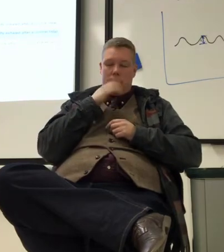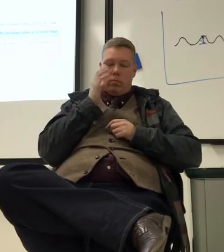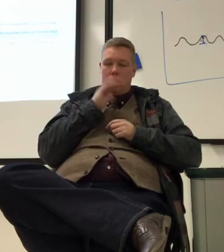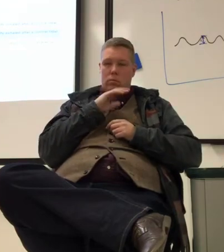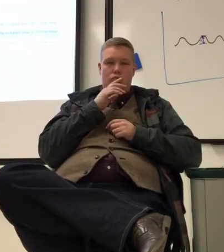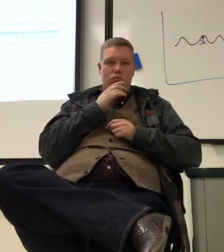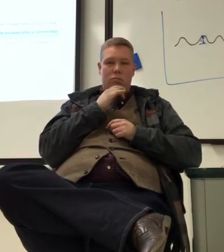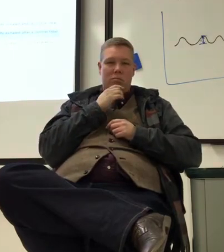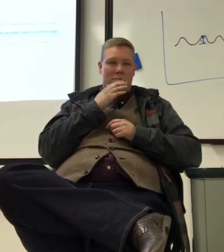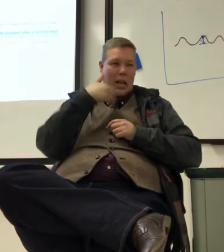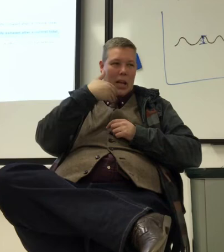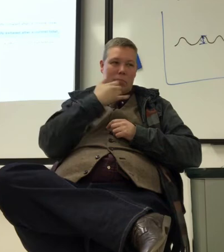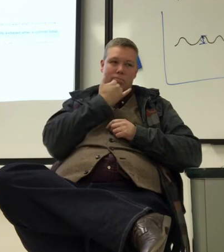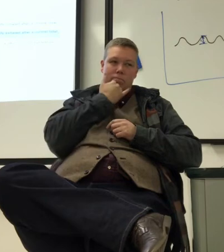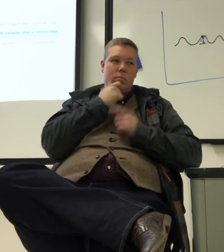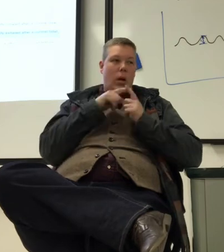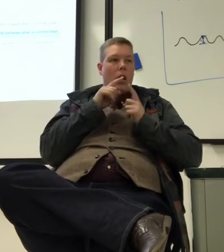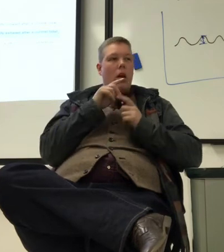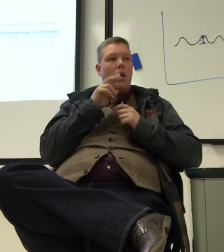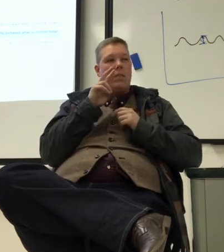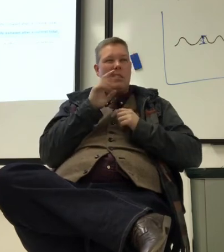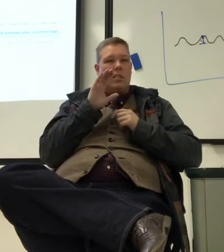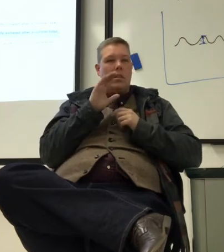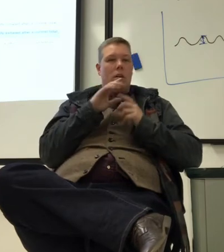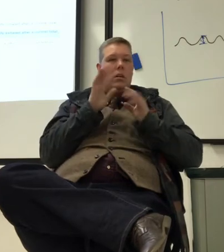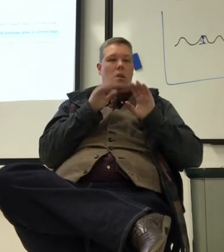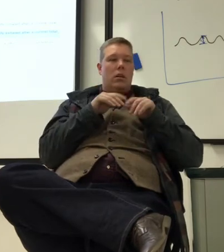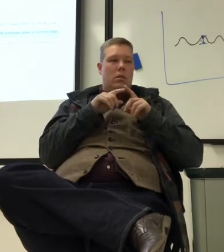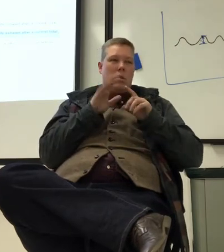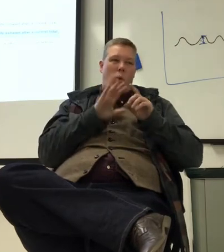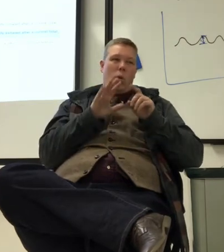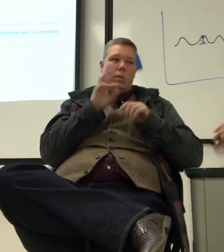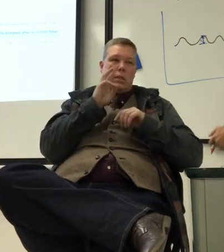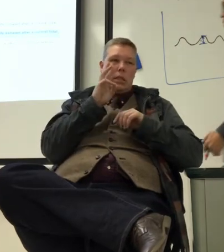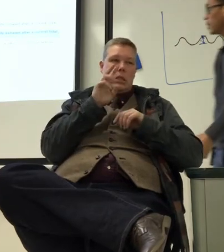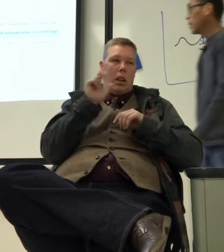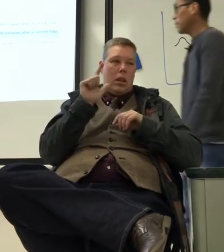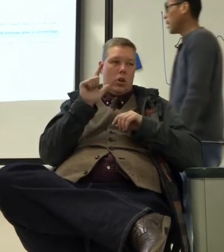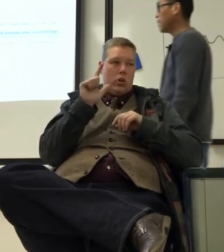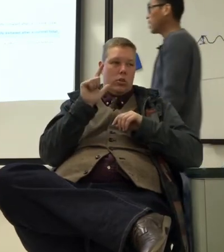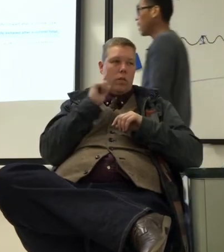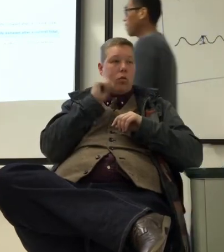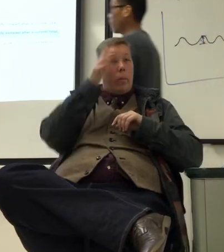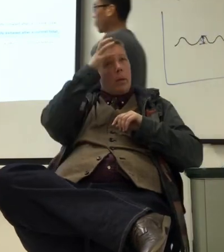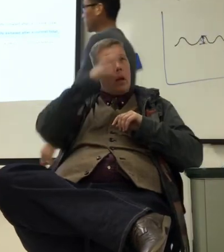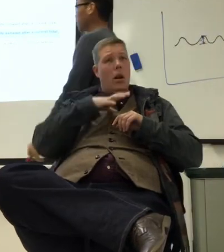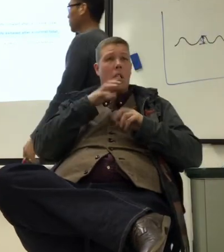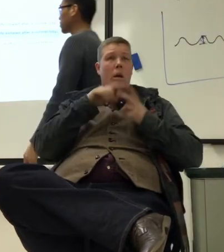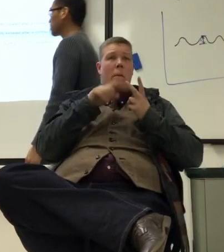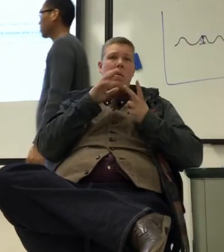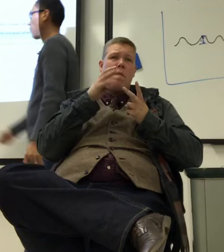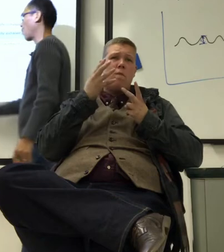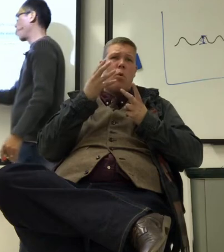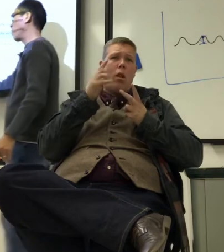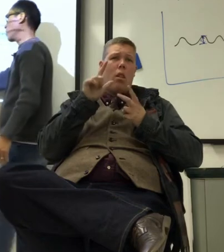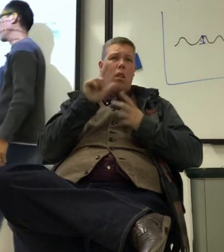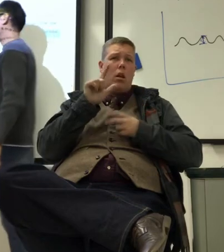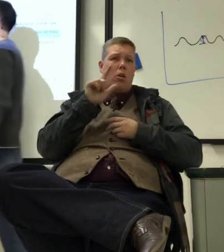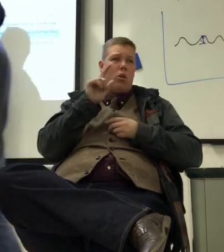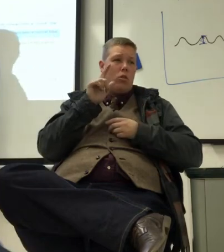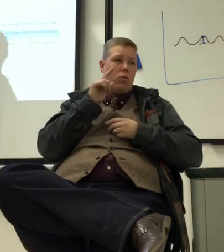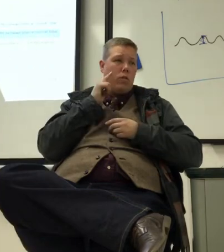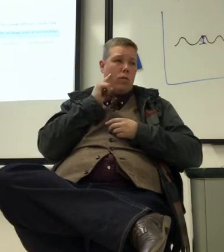but just it's the whole thing. It's about 6 liters for a man. maybe about 4 liters for a